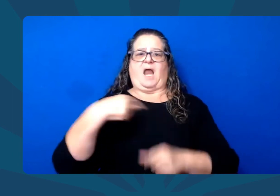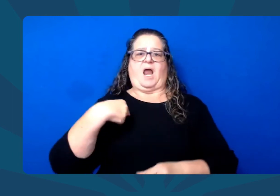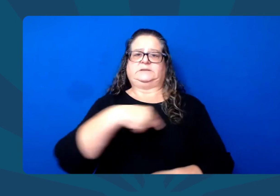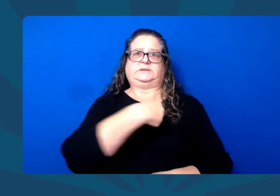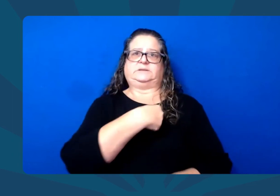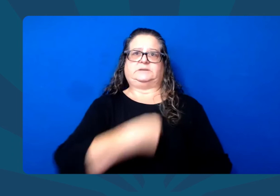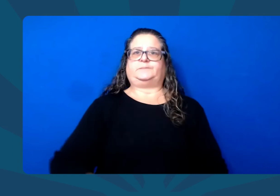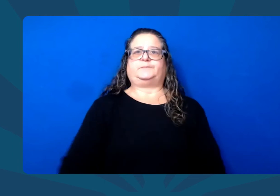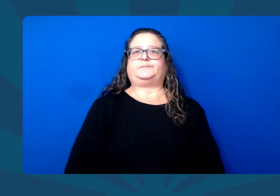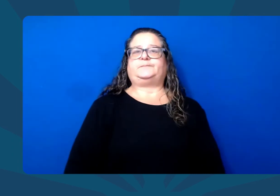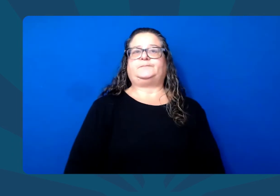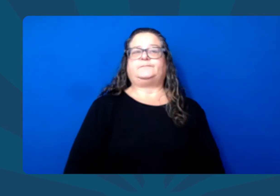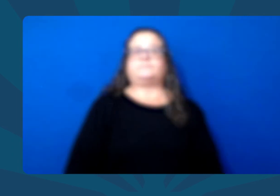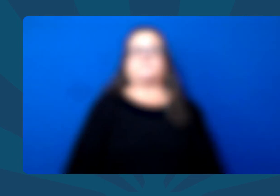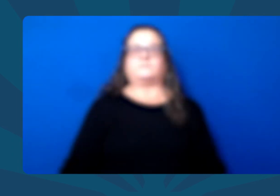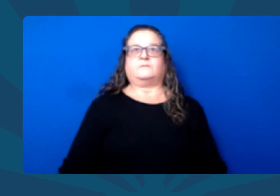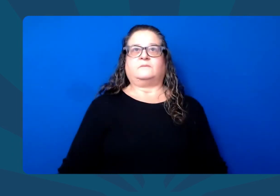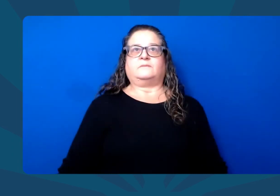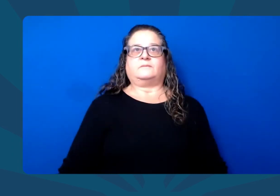We won't let you down.